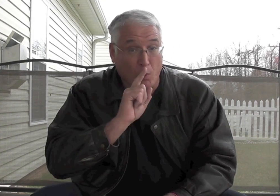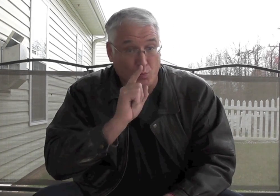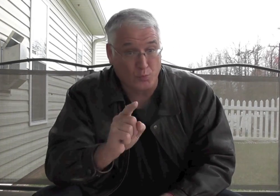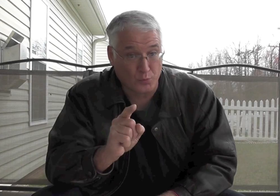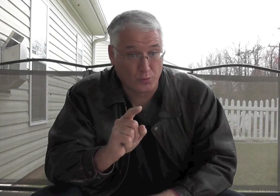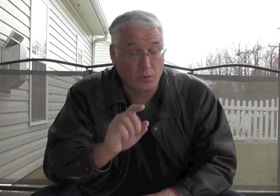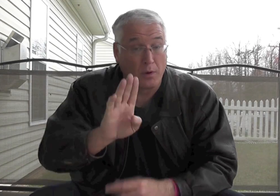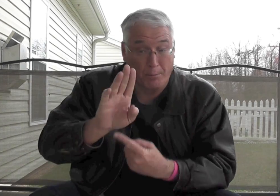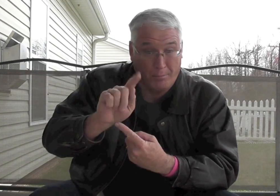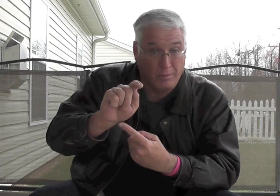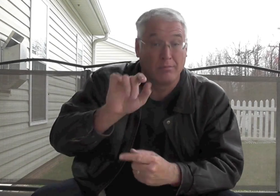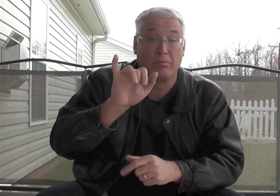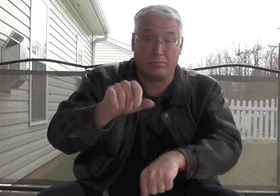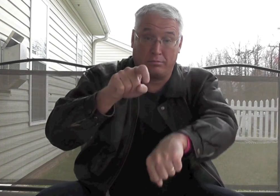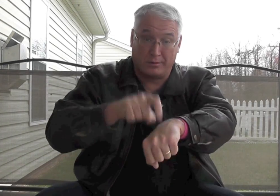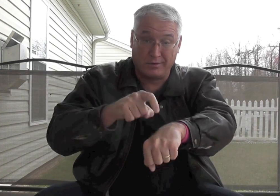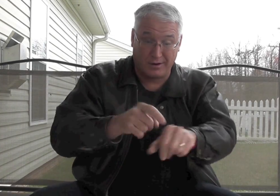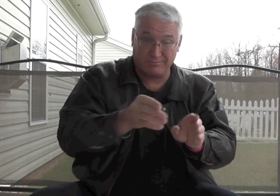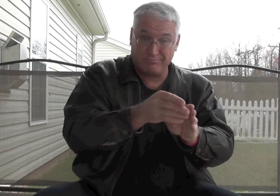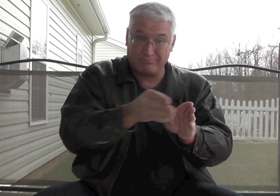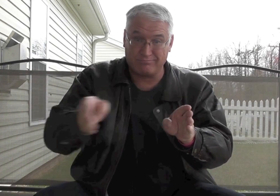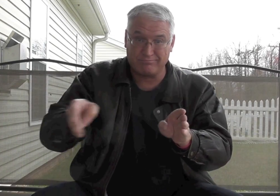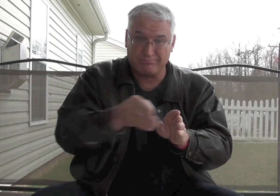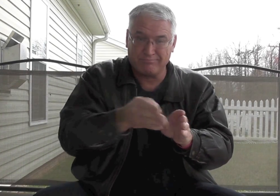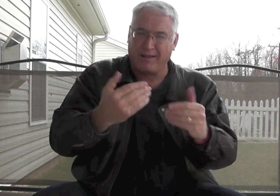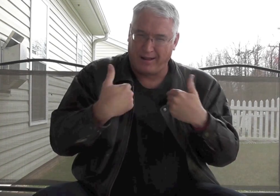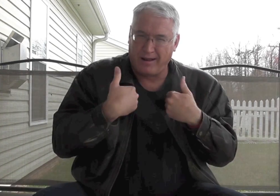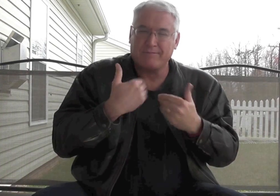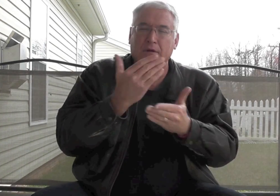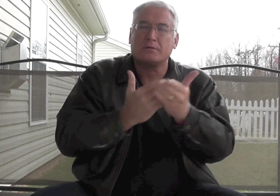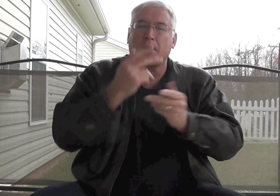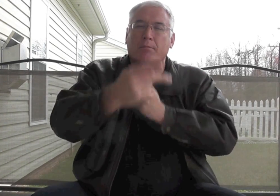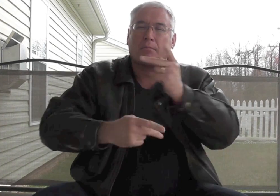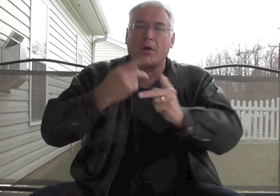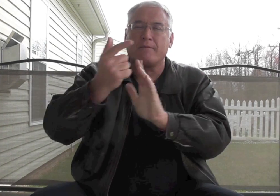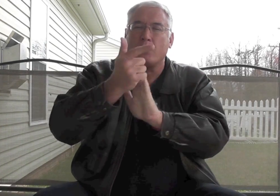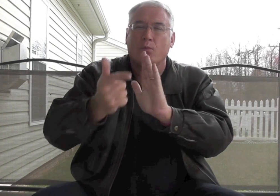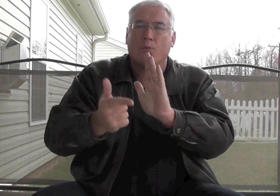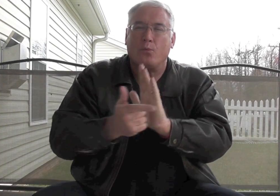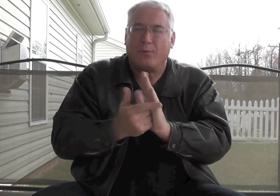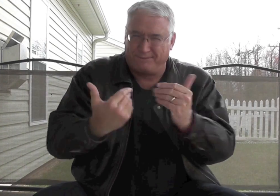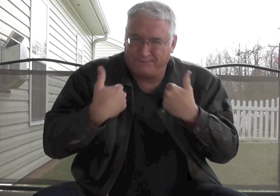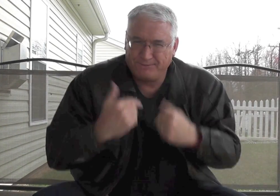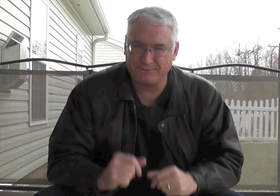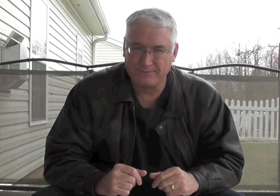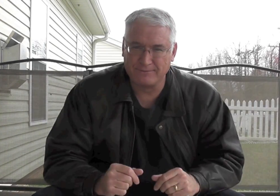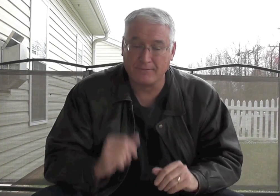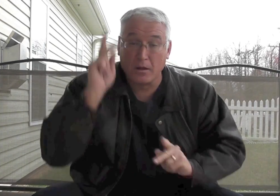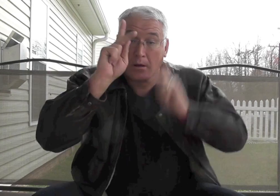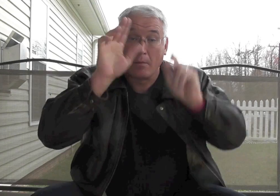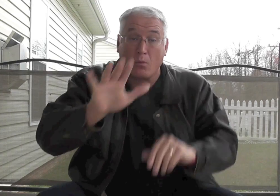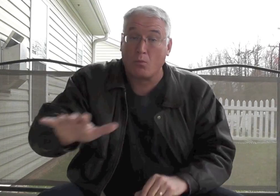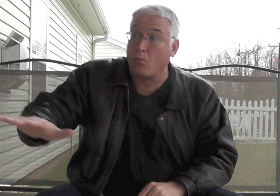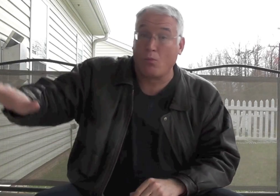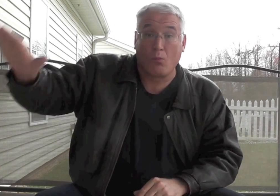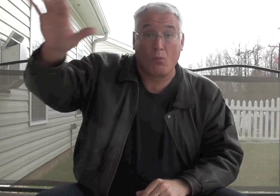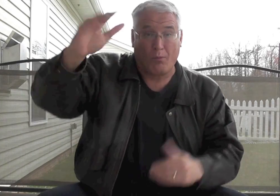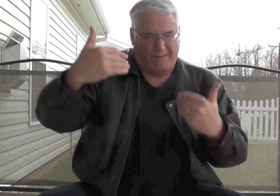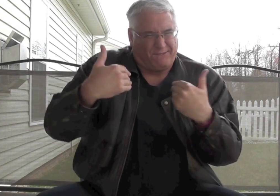Yes, that is true. But at the same time, during that time, before the law was given to Moses, there is some kind of